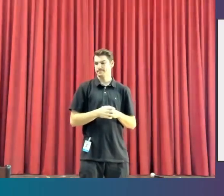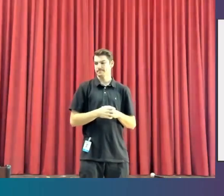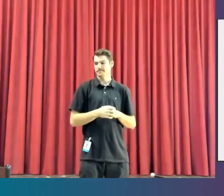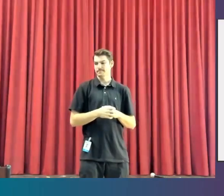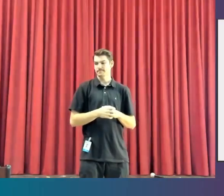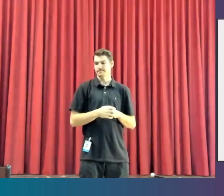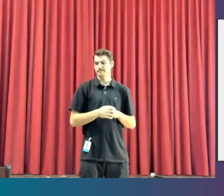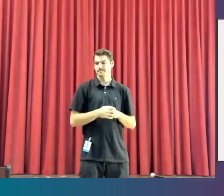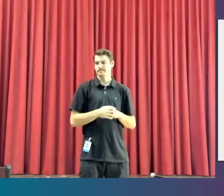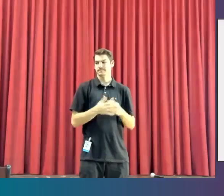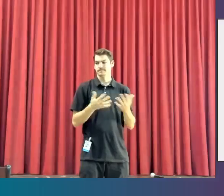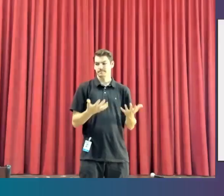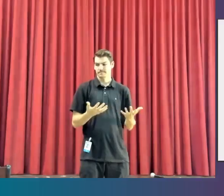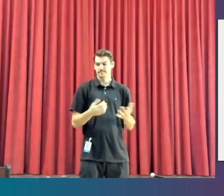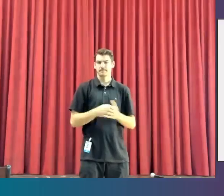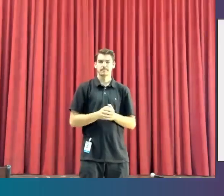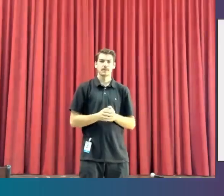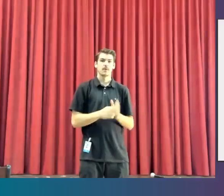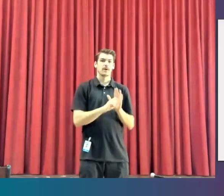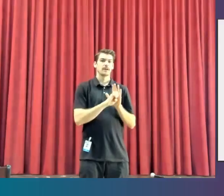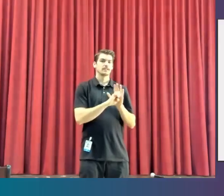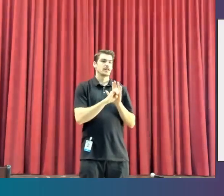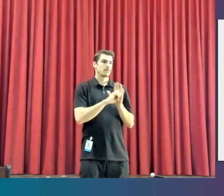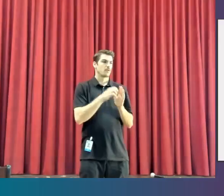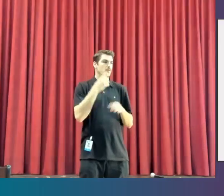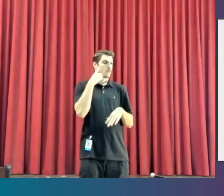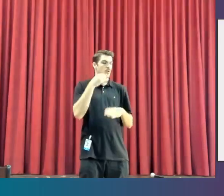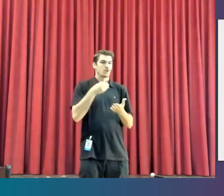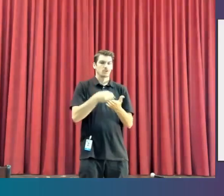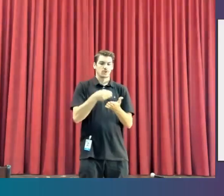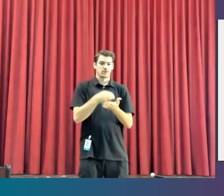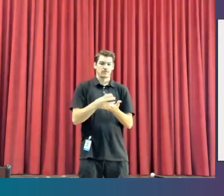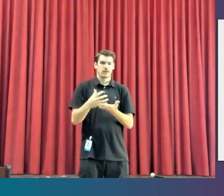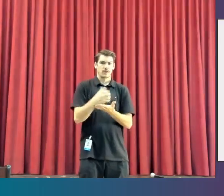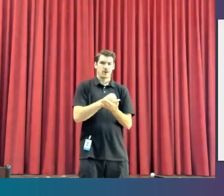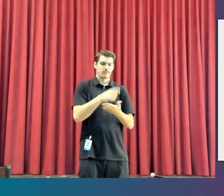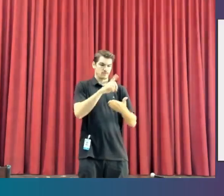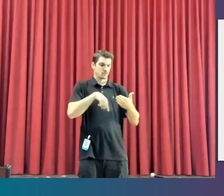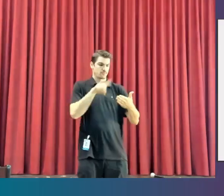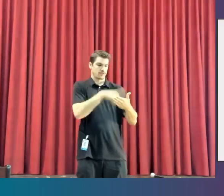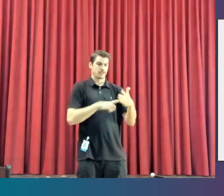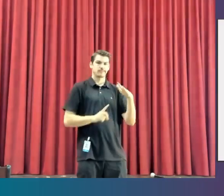So what are some ways that source of income discrimination shows up?